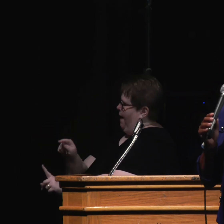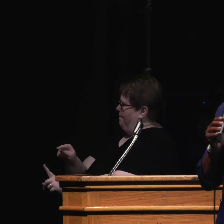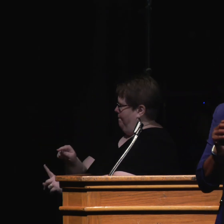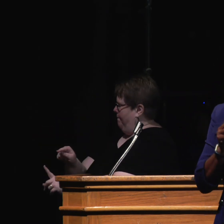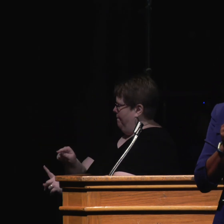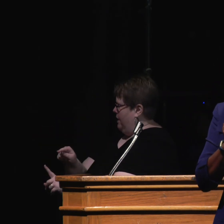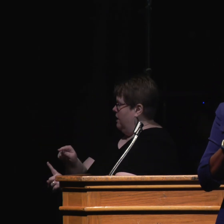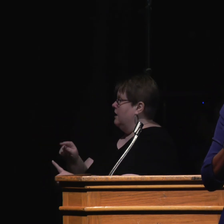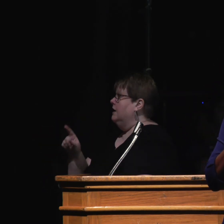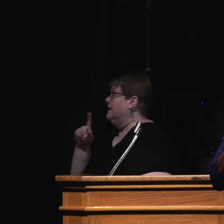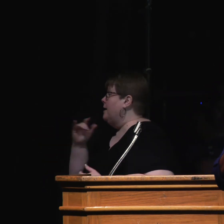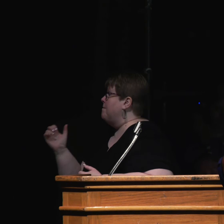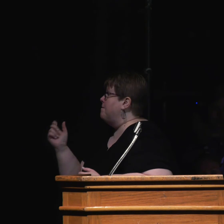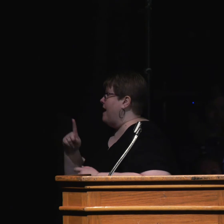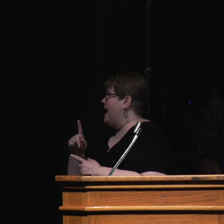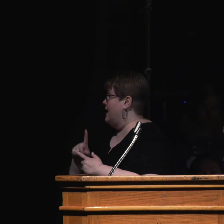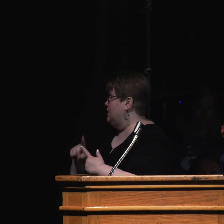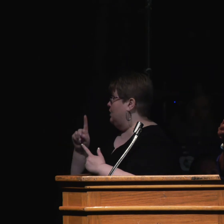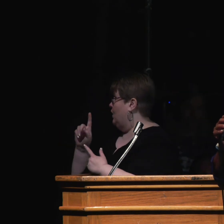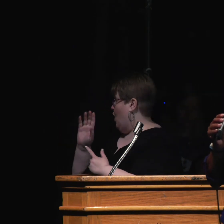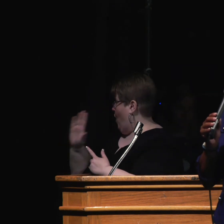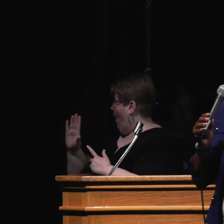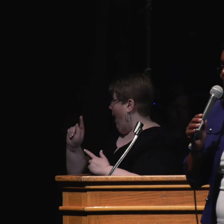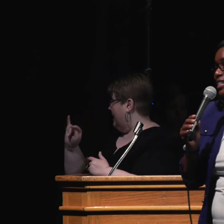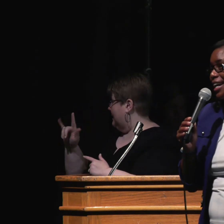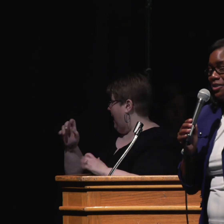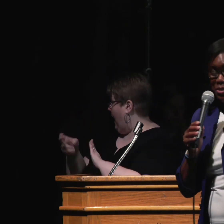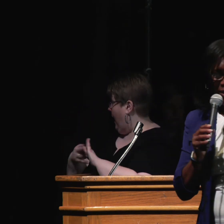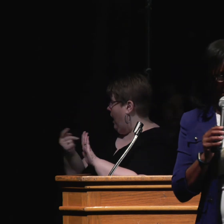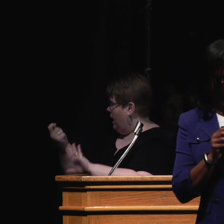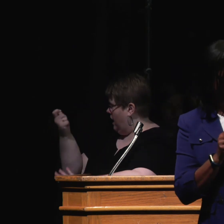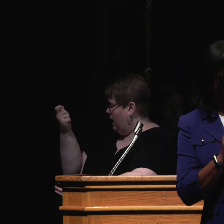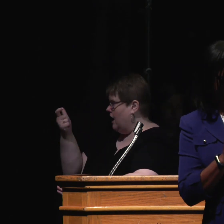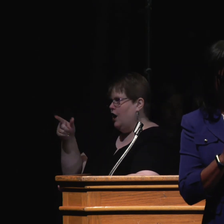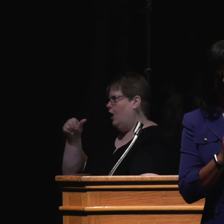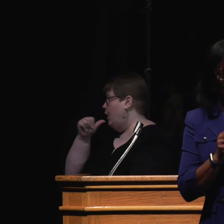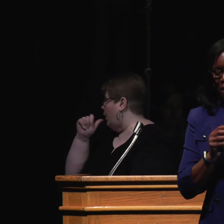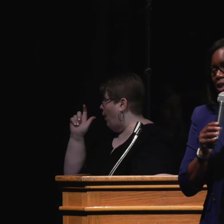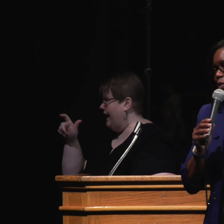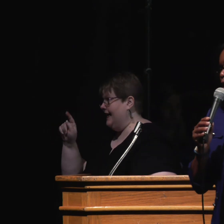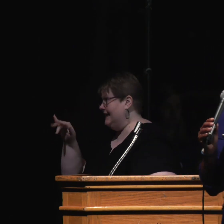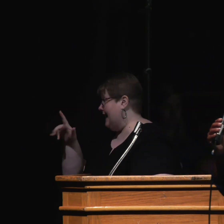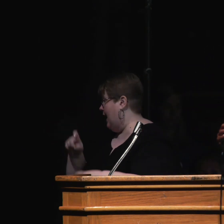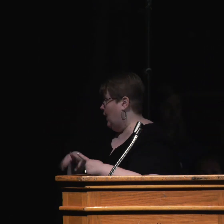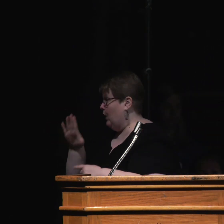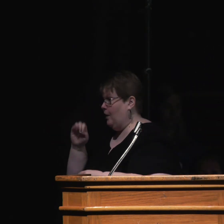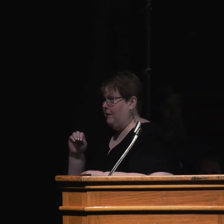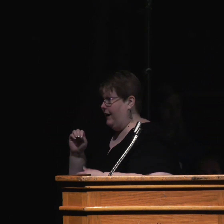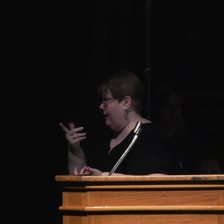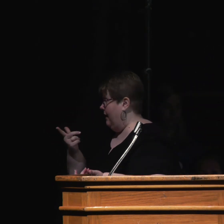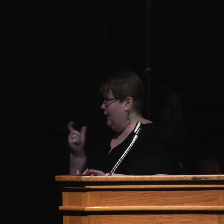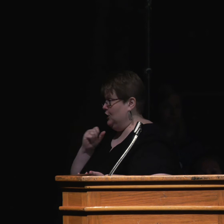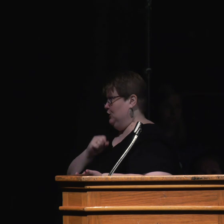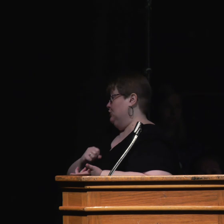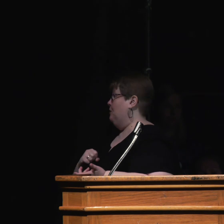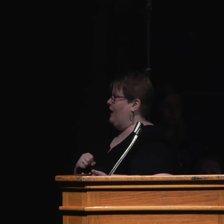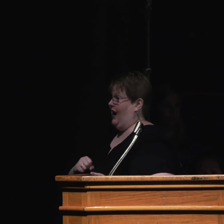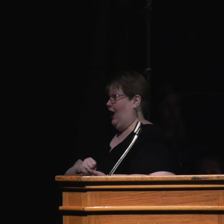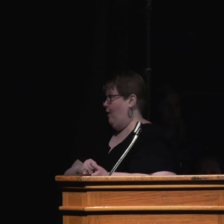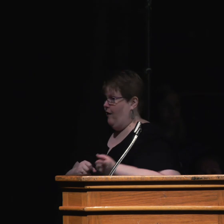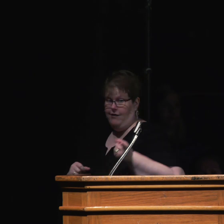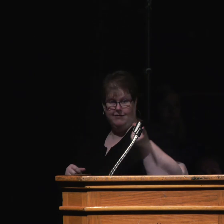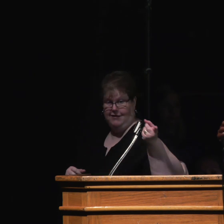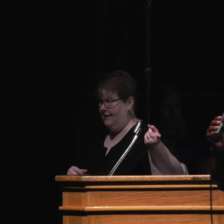And again, going back to check your titles at the door, you don't need a title to be a superhero. You could be as small as this and be a